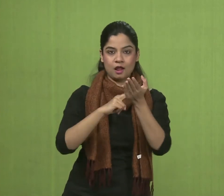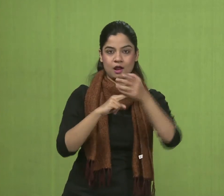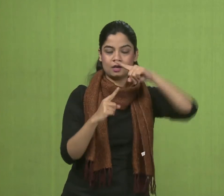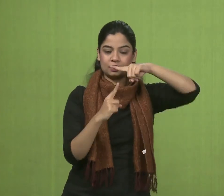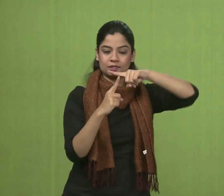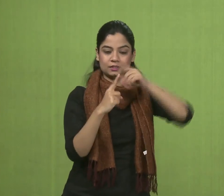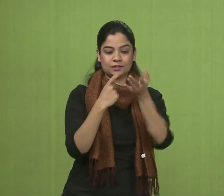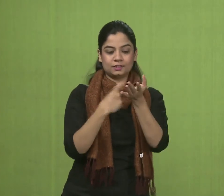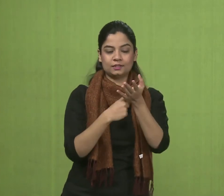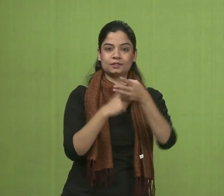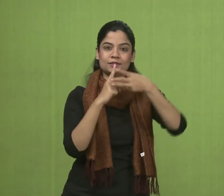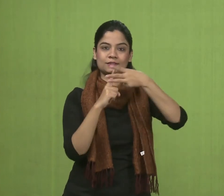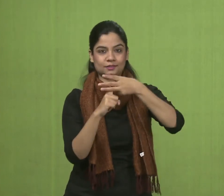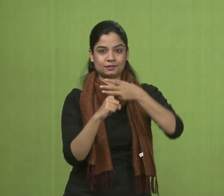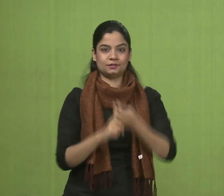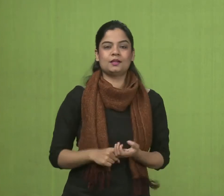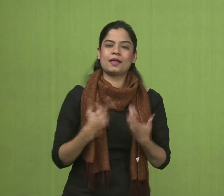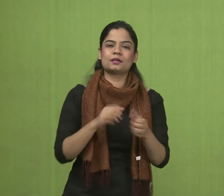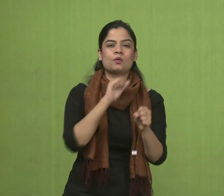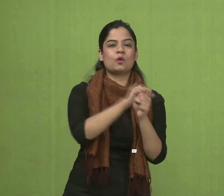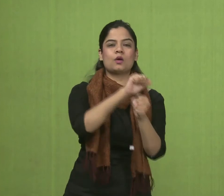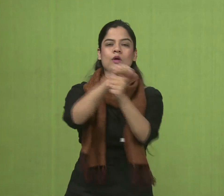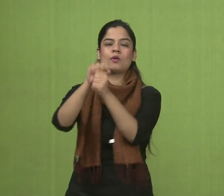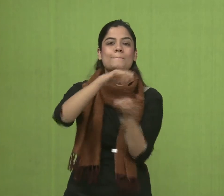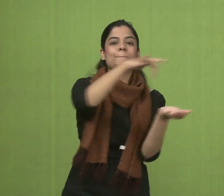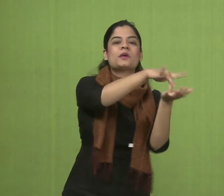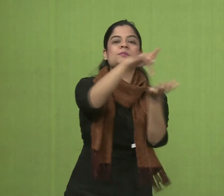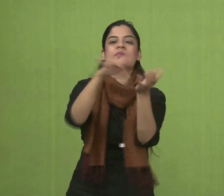Any place where you sit and do your work is a work center.